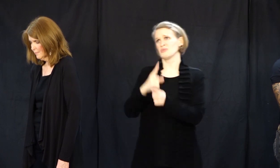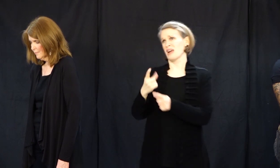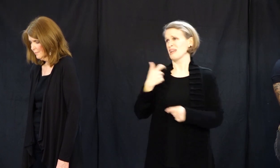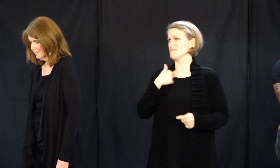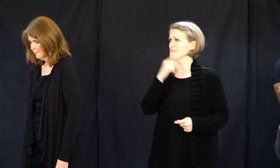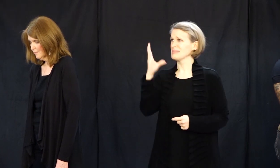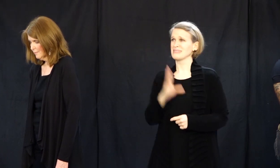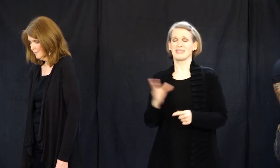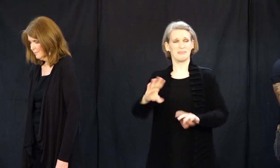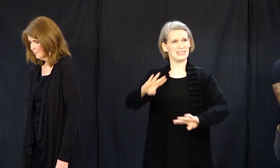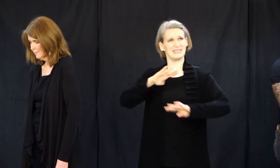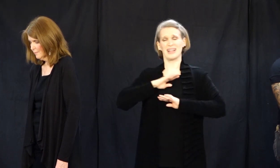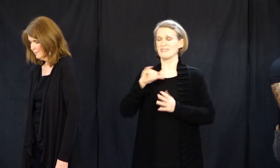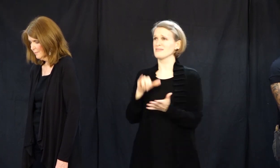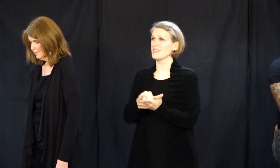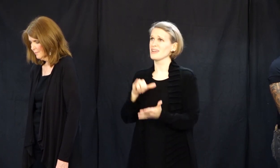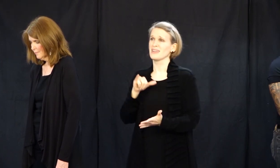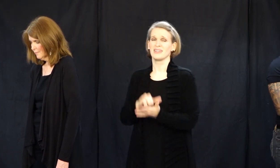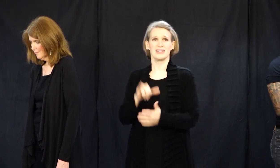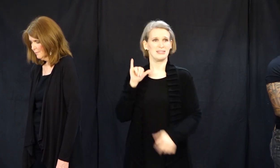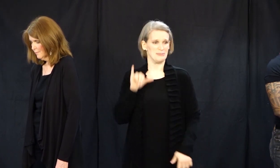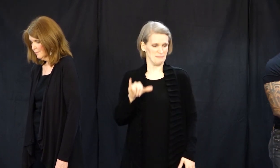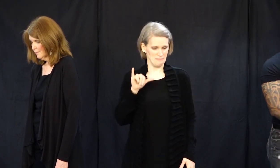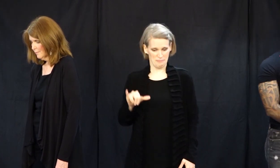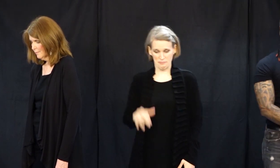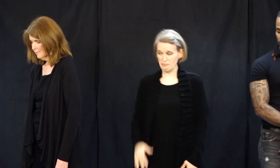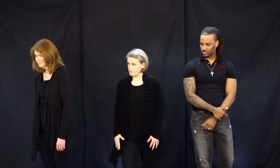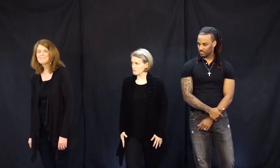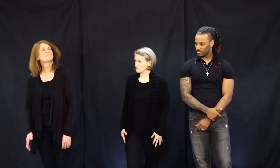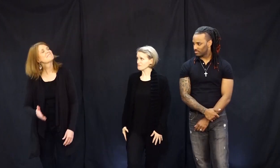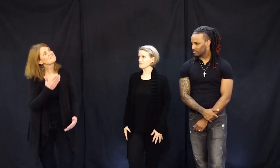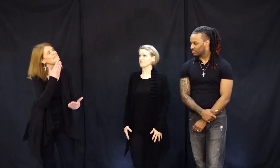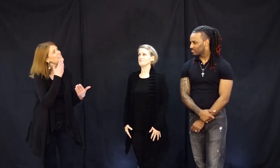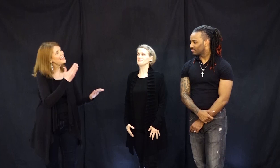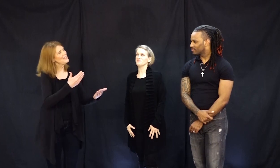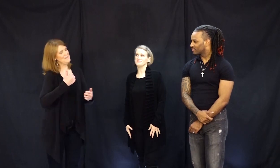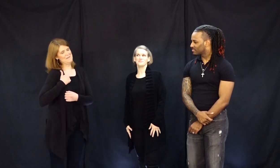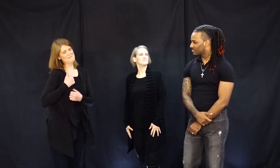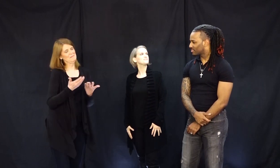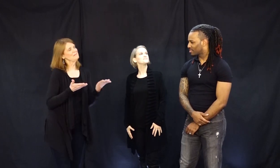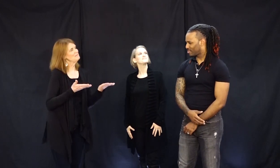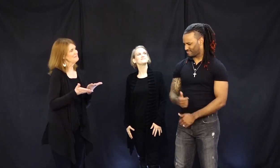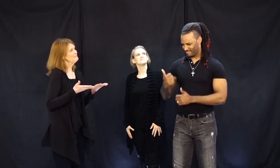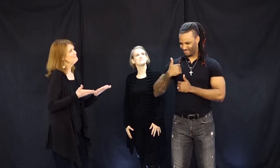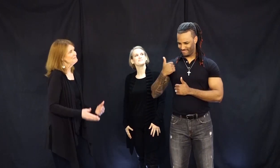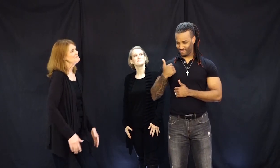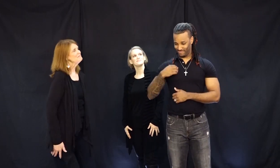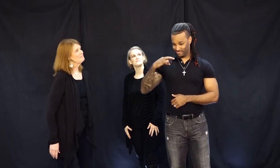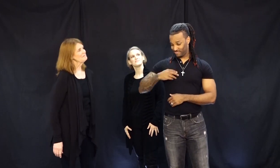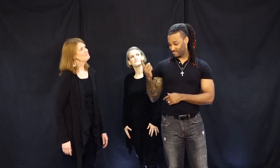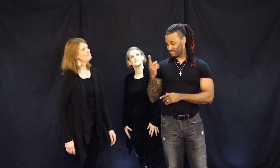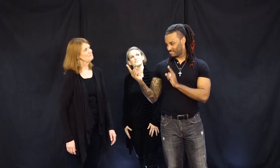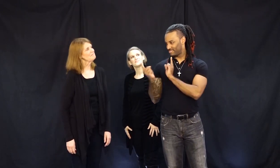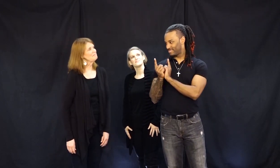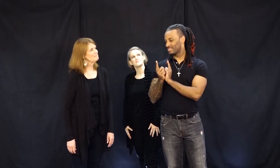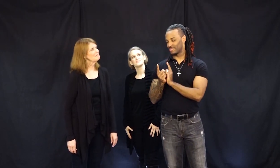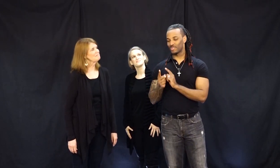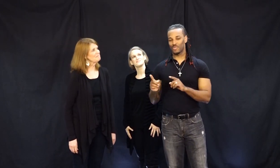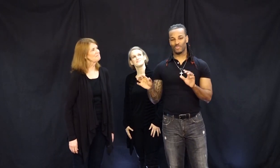was right. You will never be satisfied. Thank you for all your service. If it takes fighting a war for us to meet, it will have been worth it. I'll